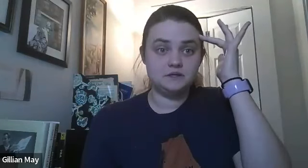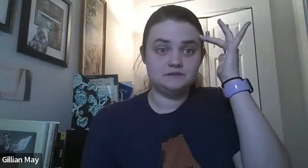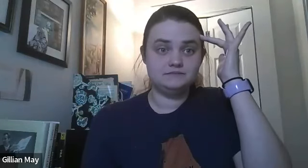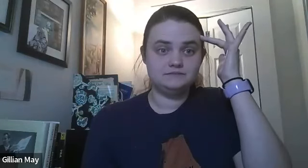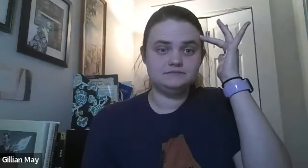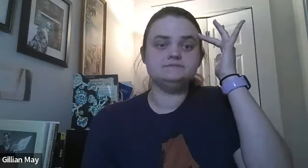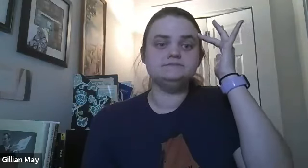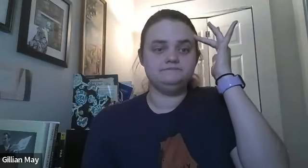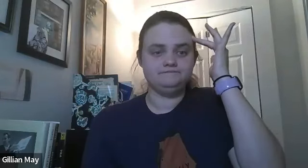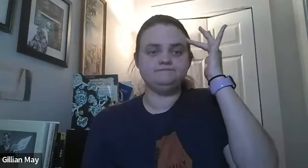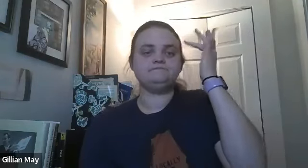Smart.